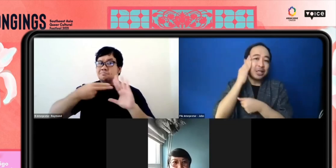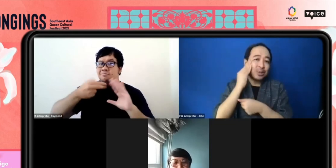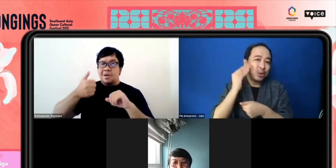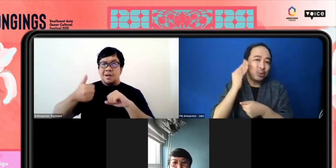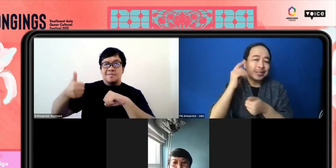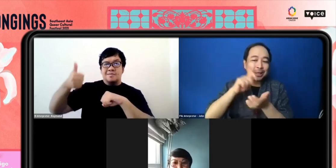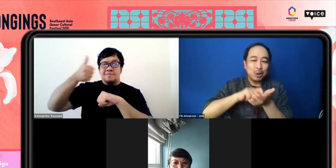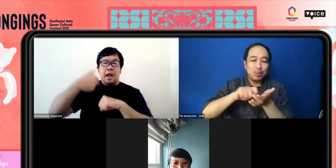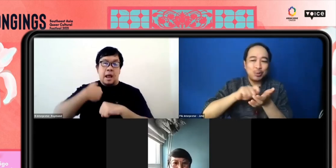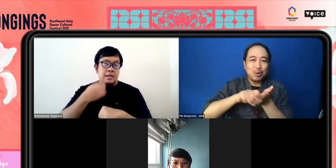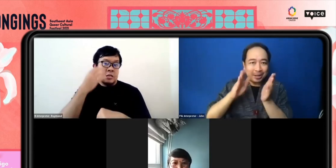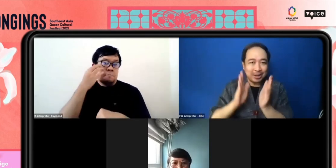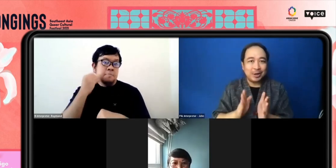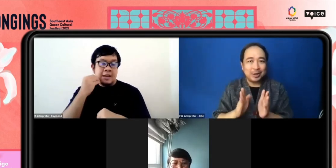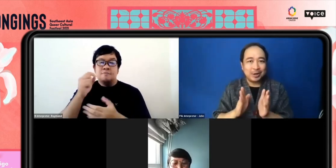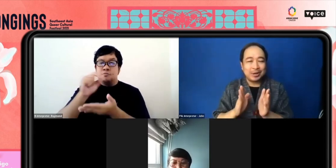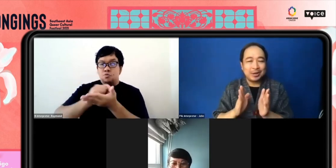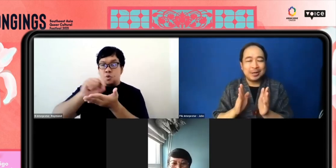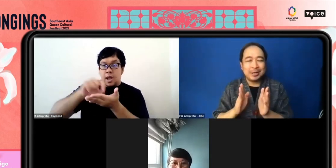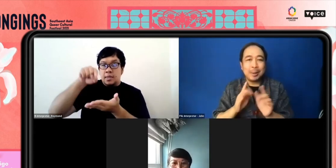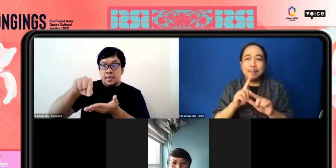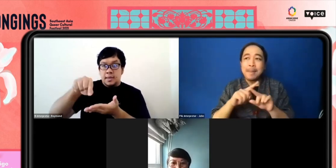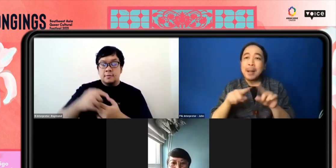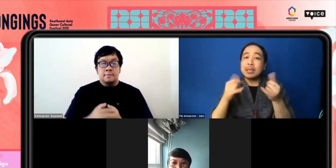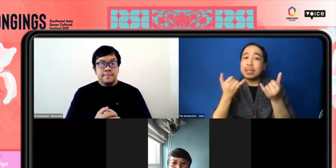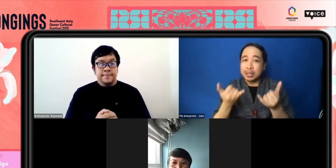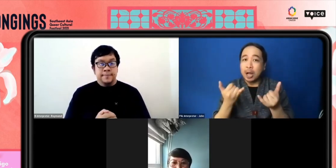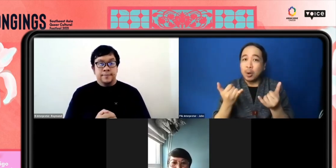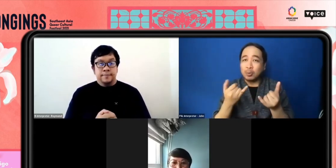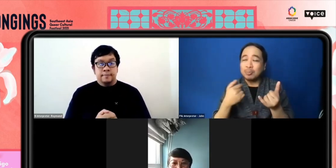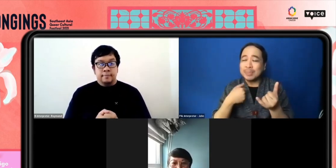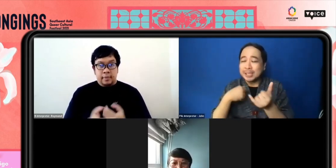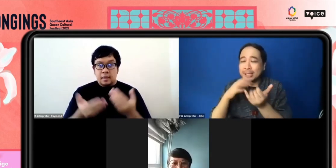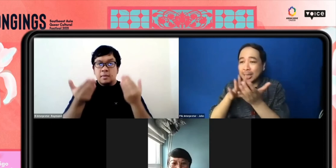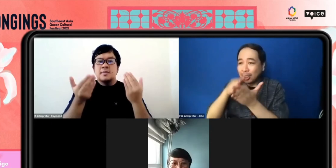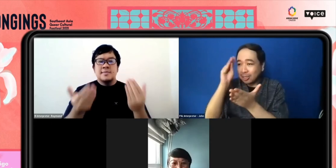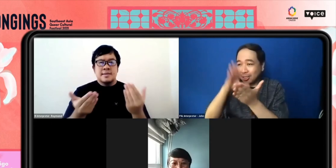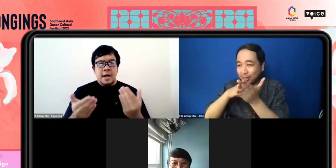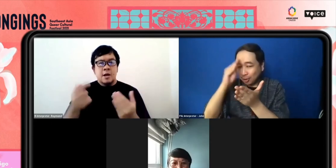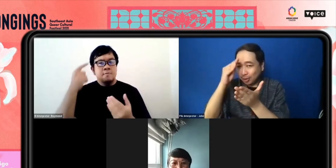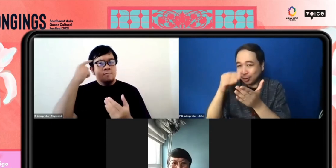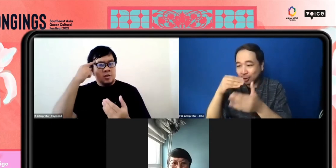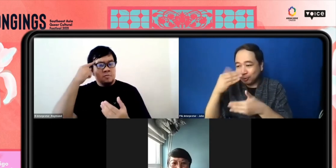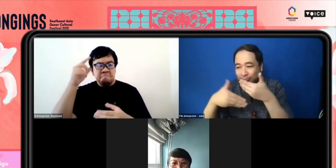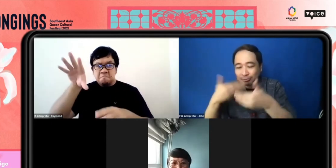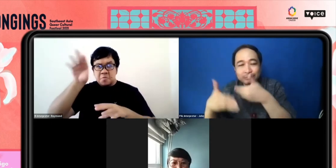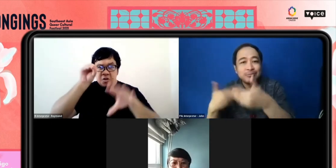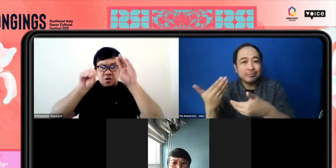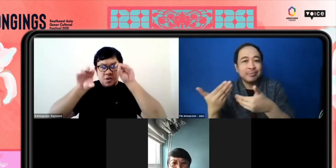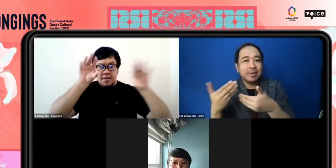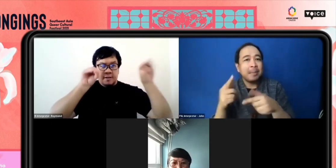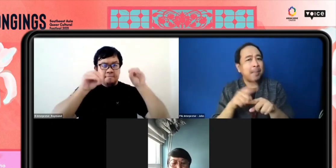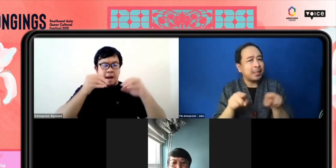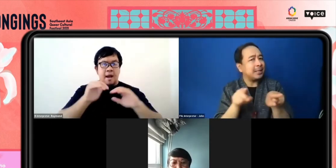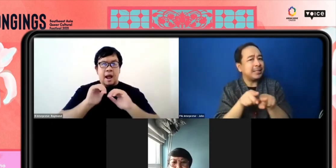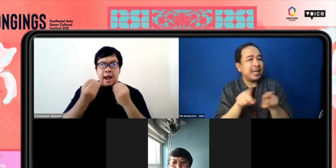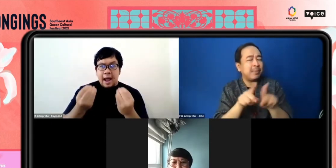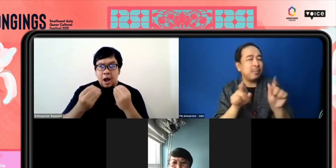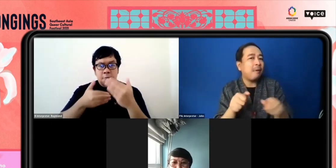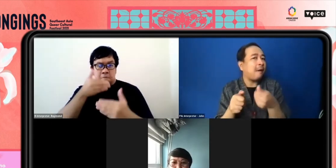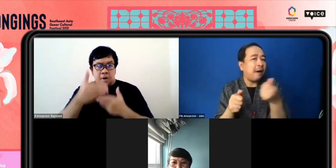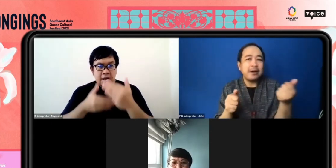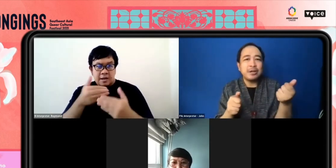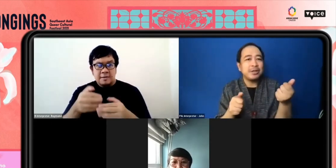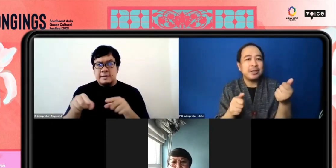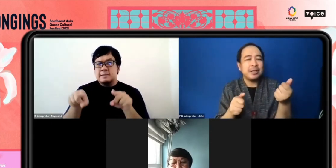I'm learning and being the same way as everyone else, that to